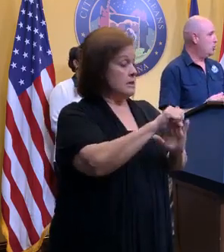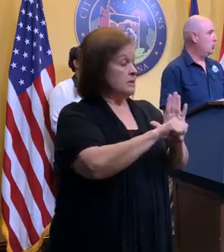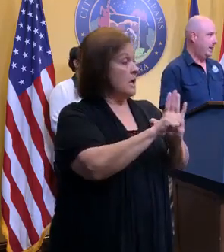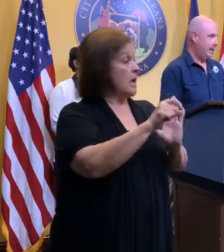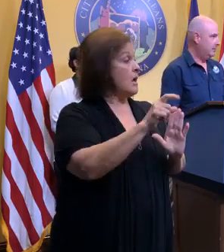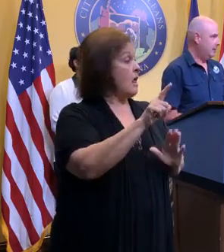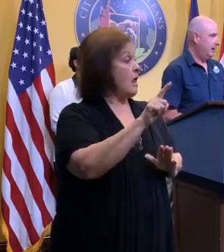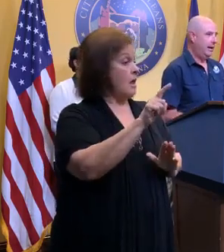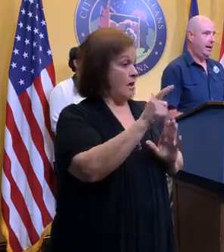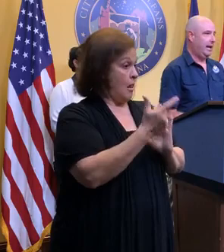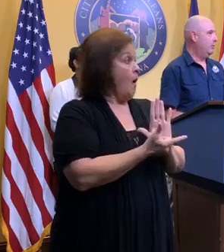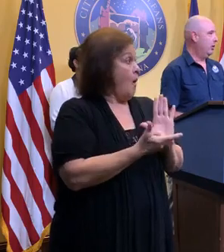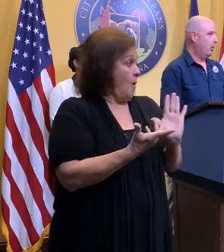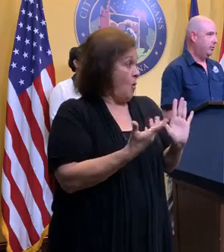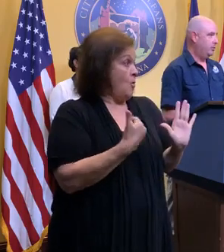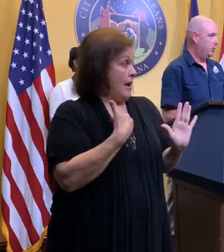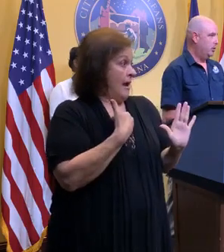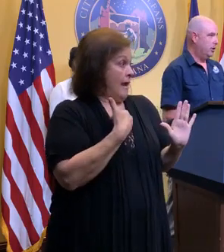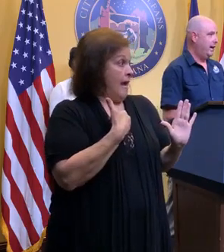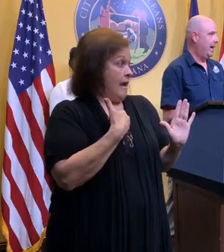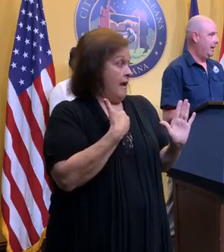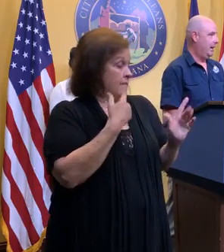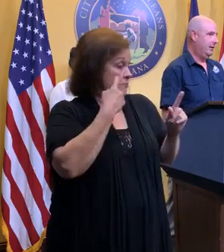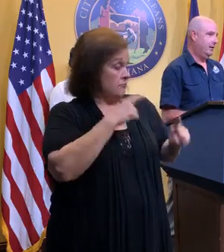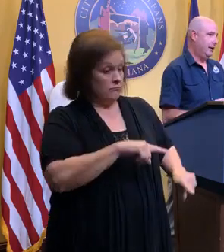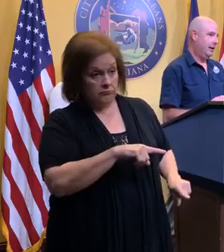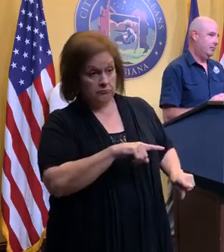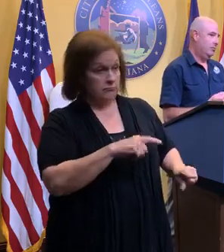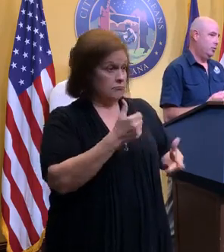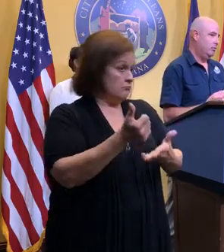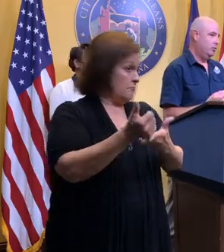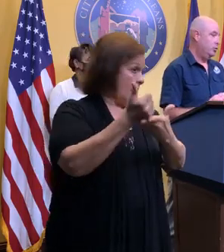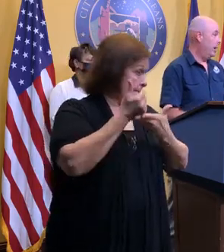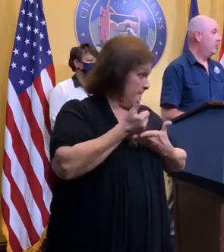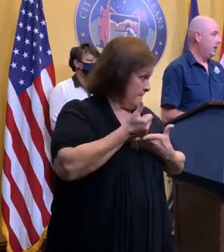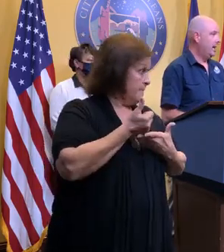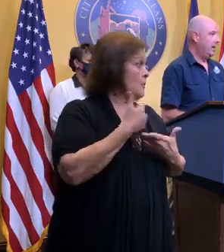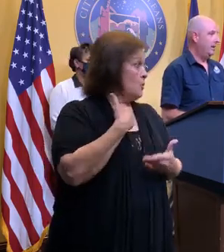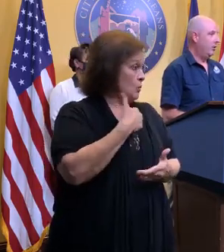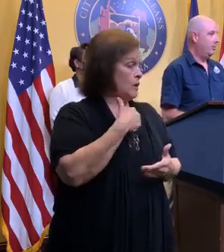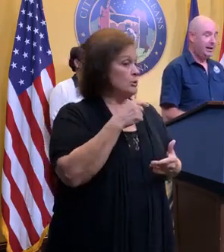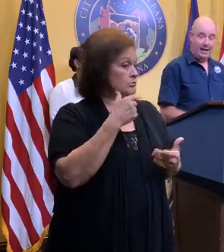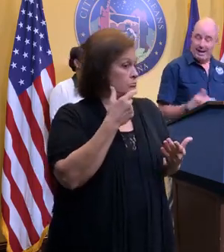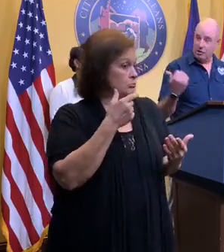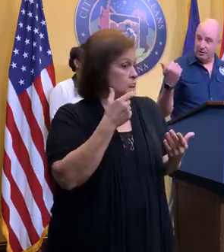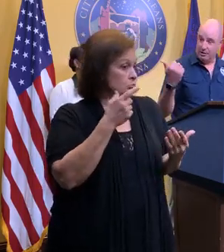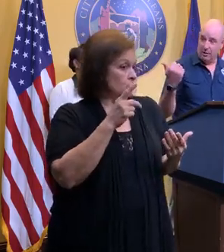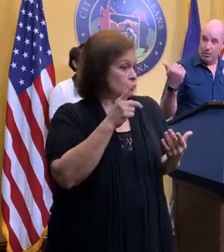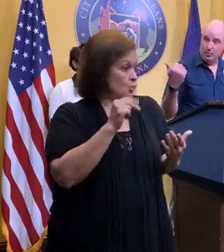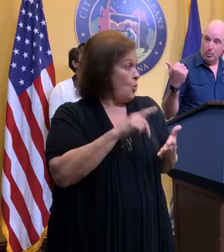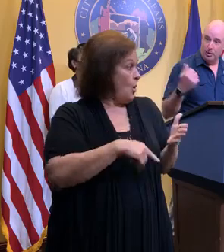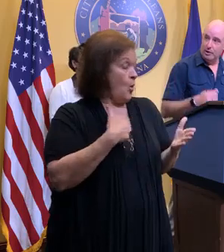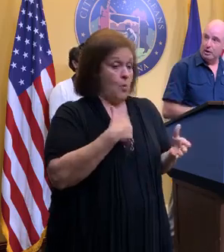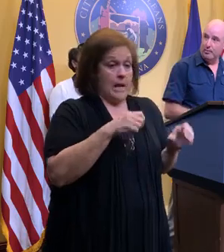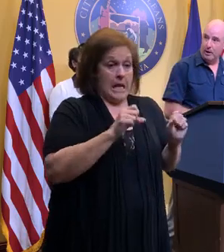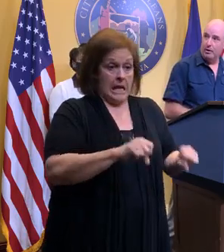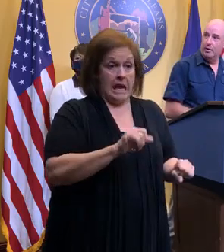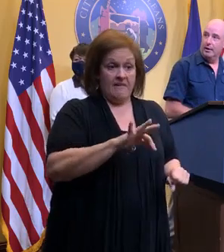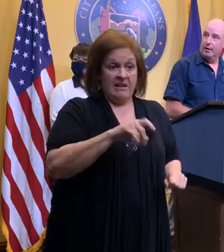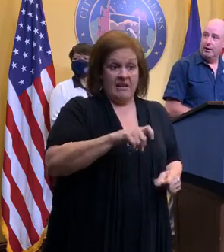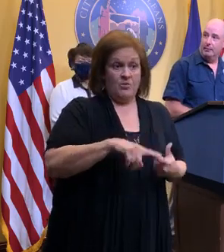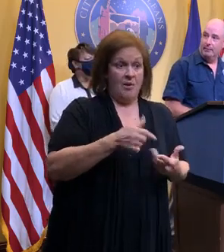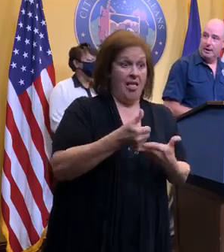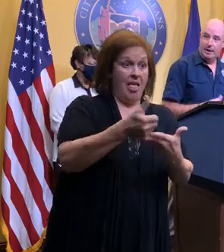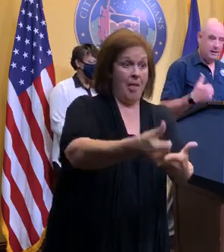have mutual aid, and any requests we will look at and do whatever we can to help. And actually, I think Tyrell might want to talk